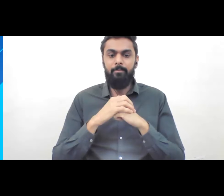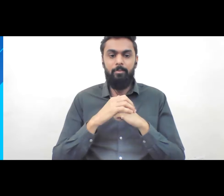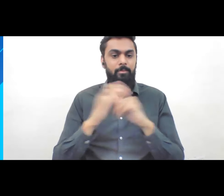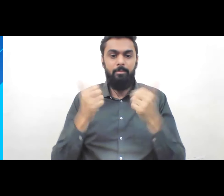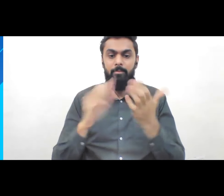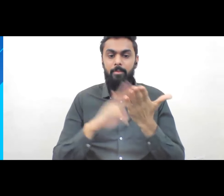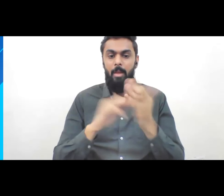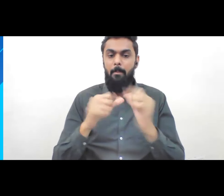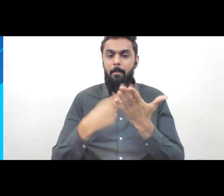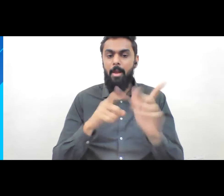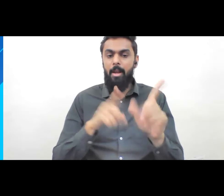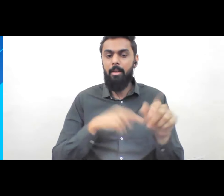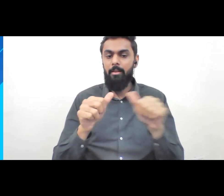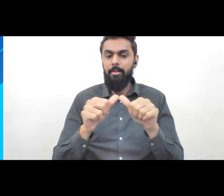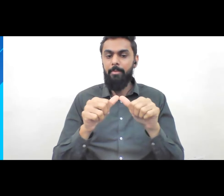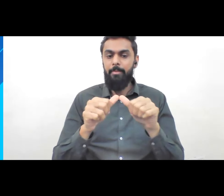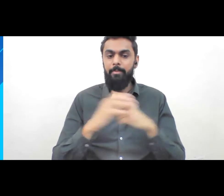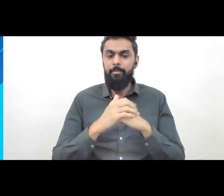Maria. Okay.